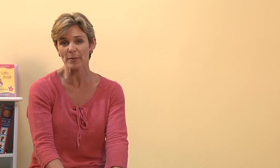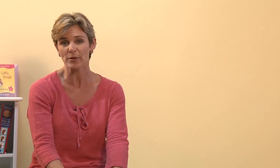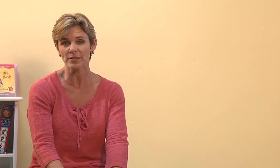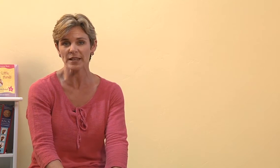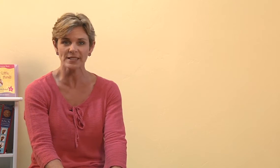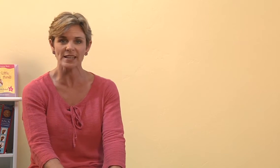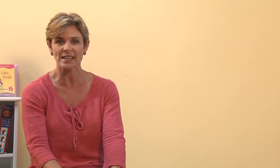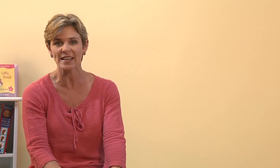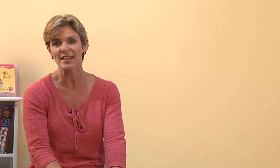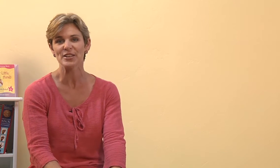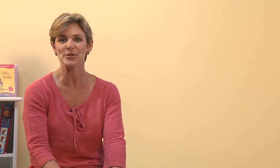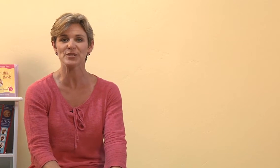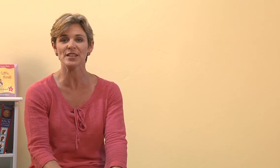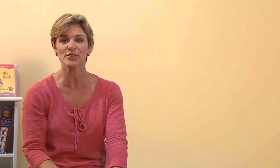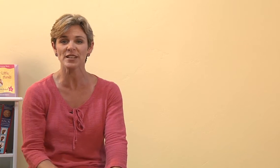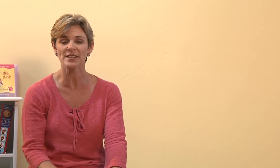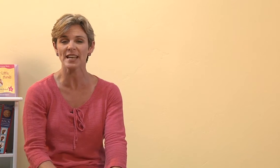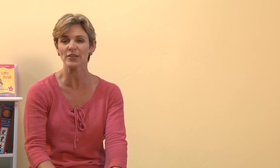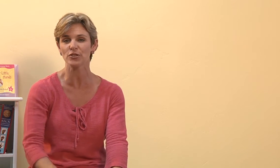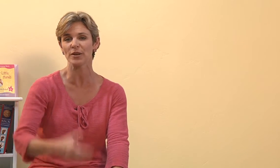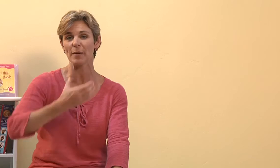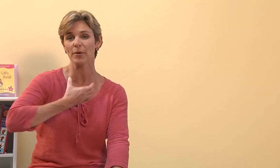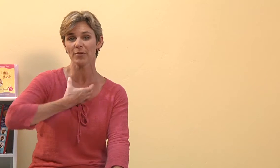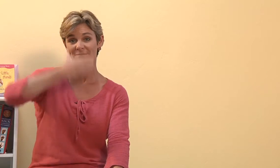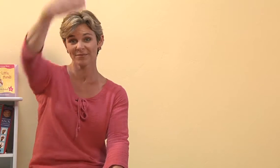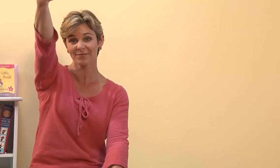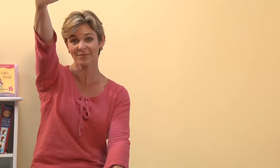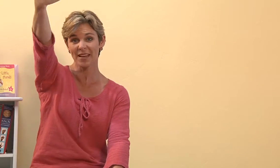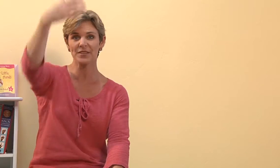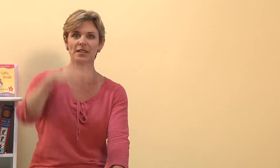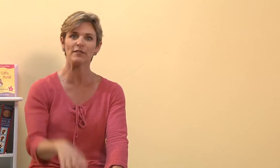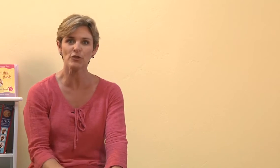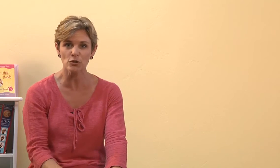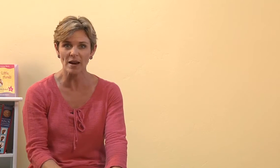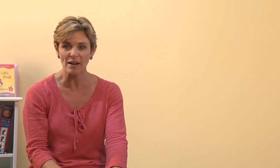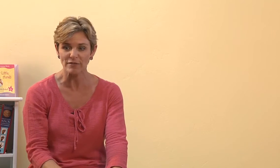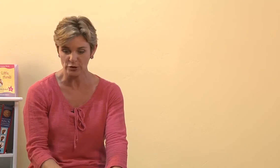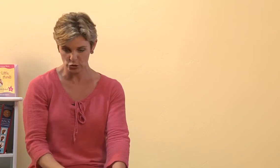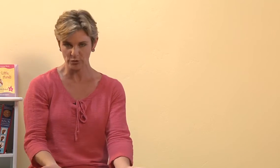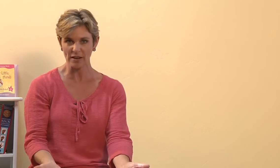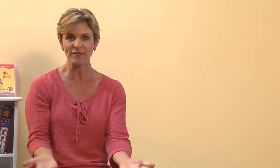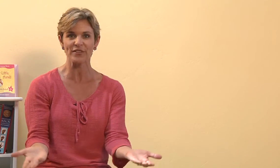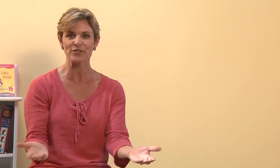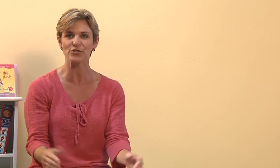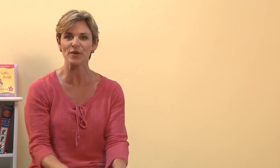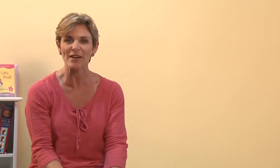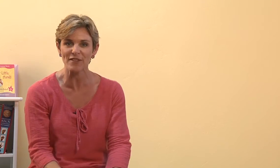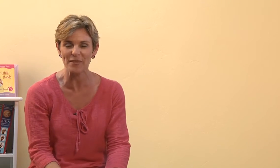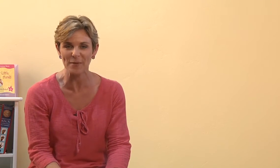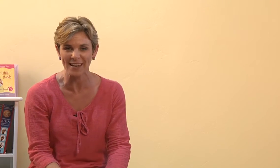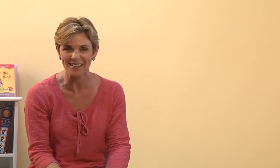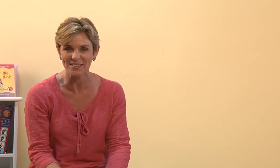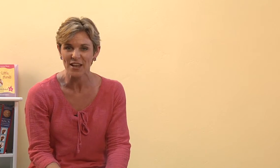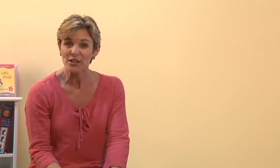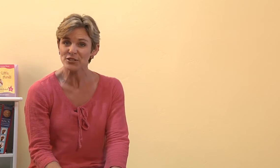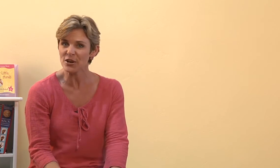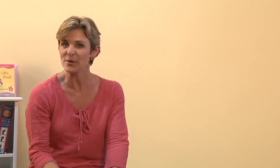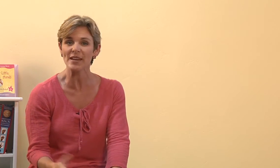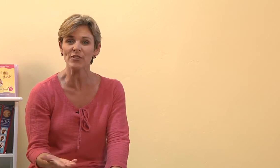animals, and suddenly you see your son's hand shoot up in the sign for giraffe. And sure enough, there's a giraffe on the page. So even though